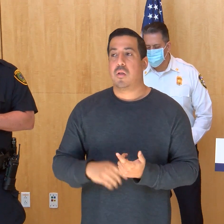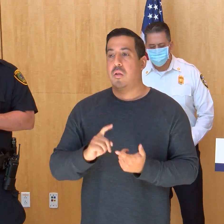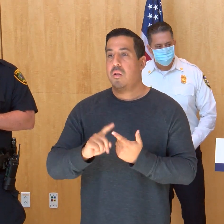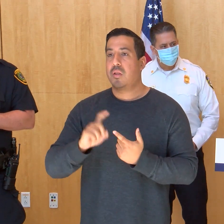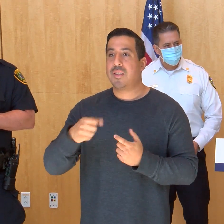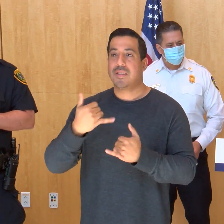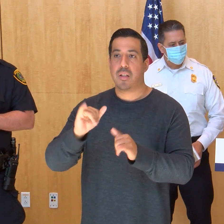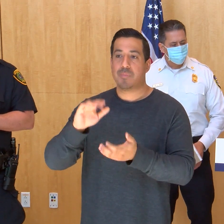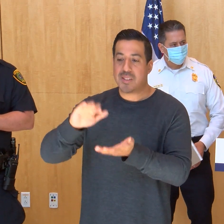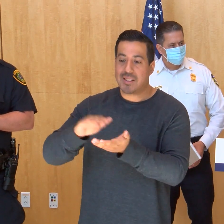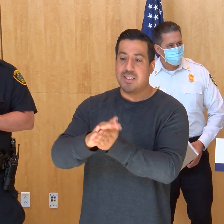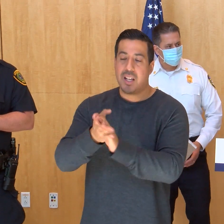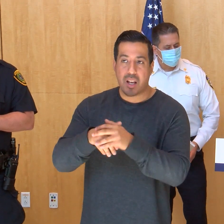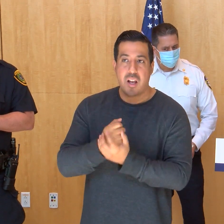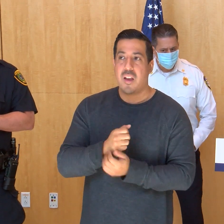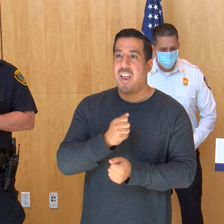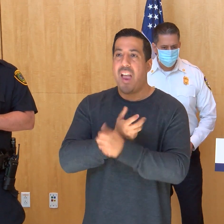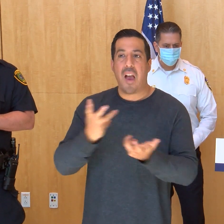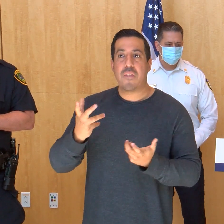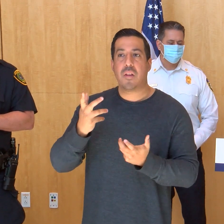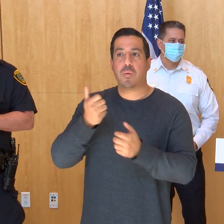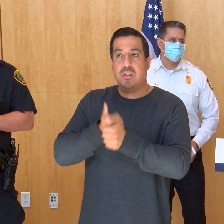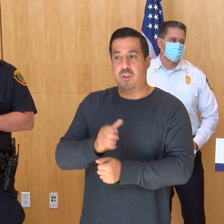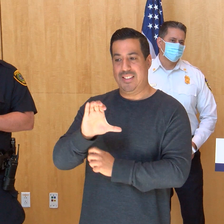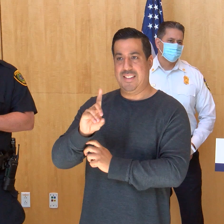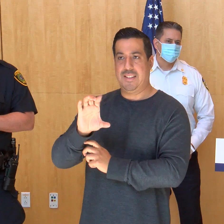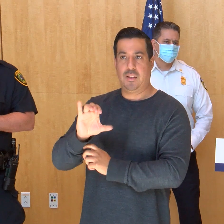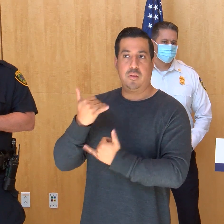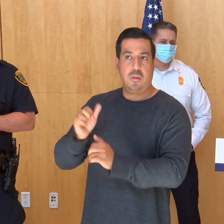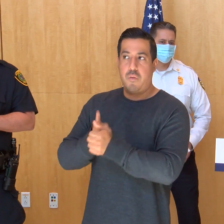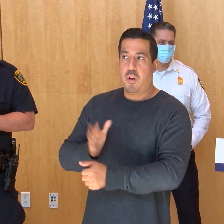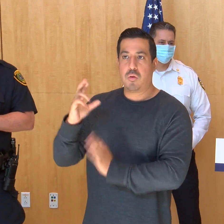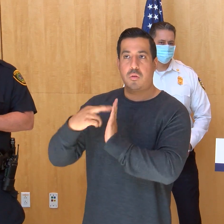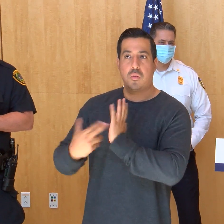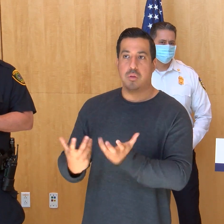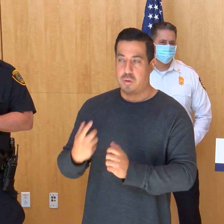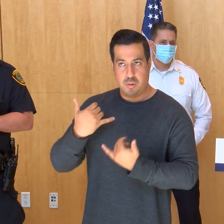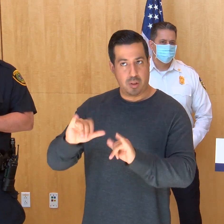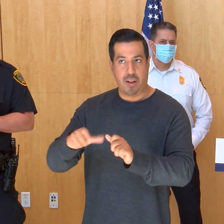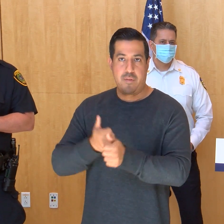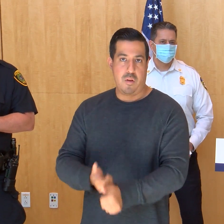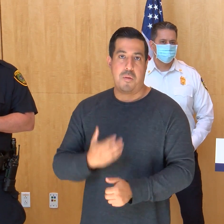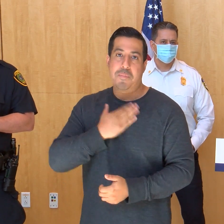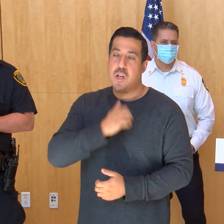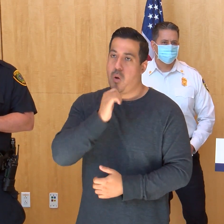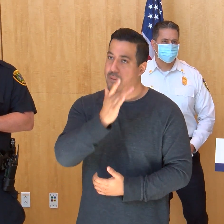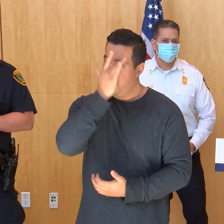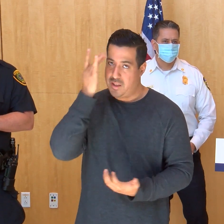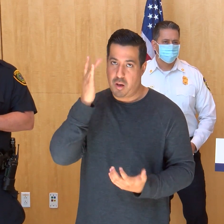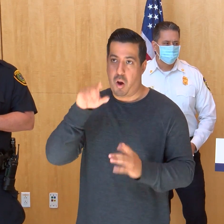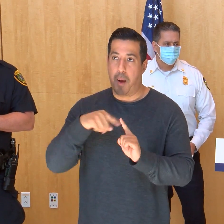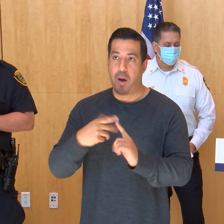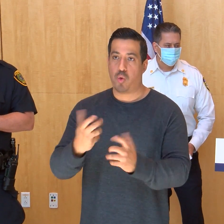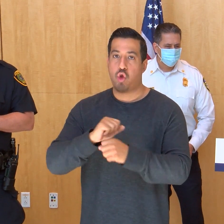the sanitizers, all of the medical protocols we have to adhere to. So that's critically important. So don't forget